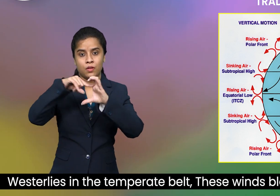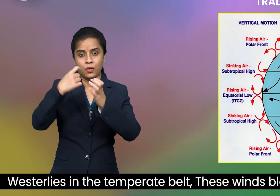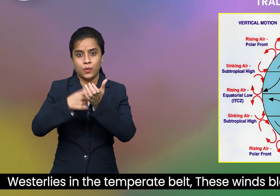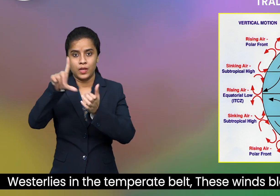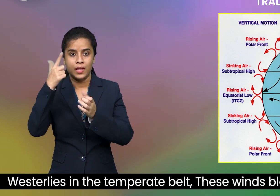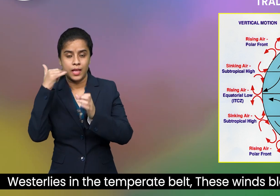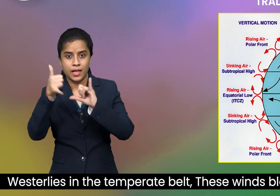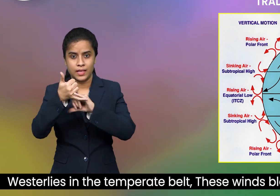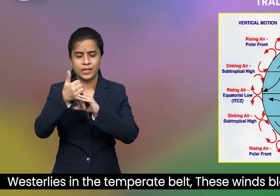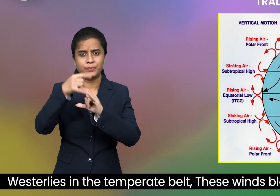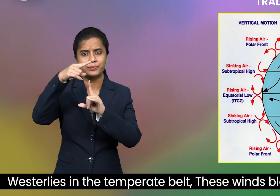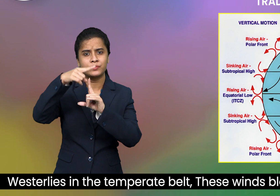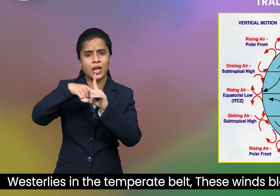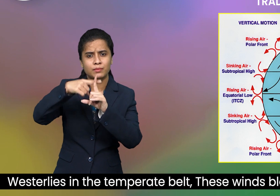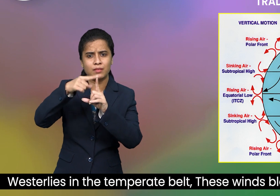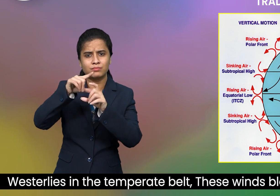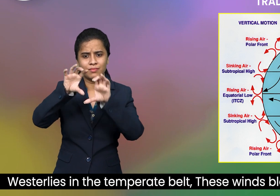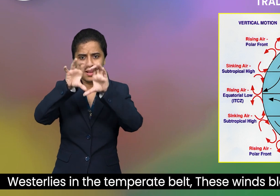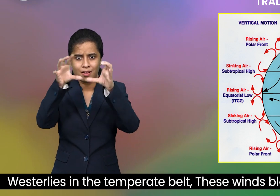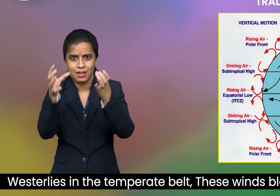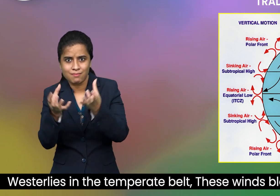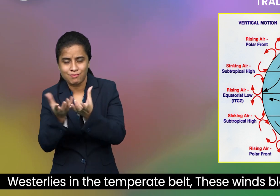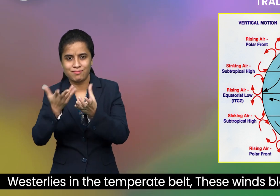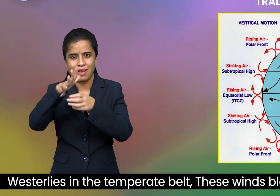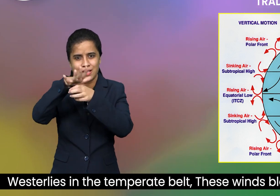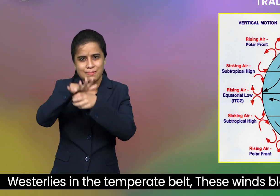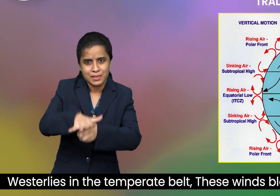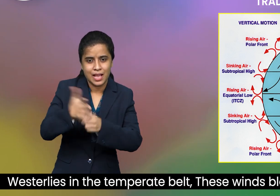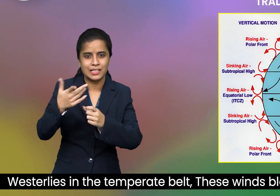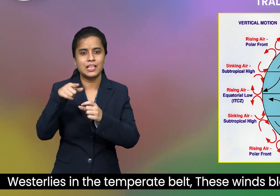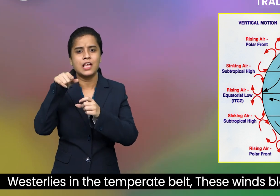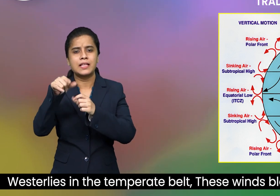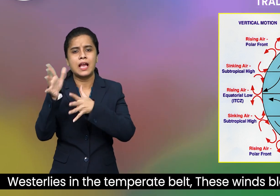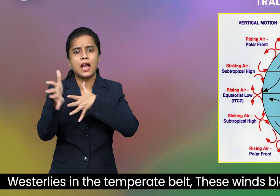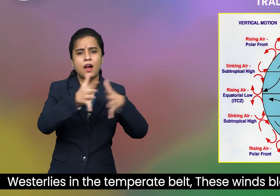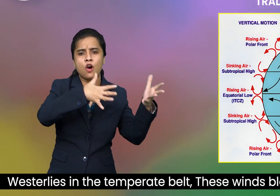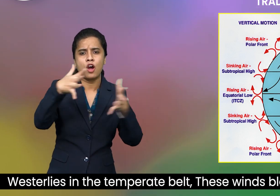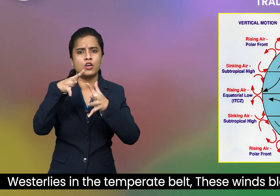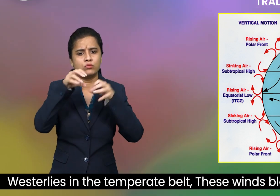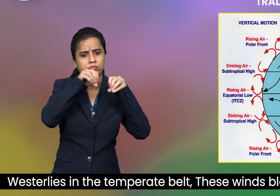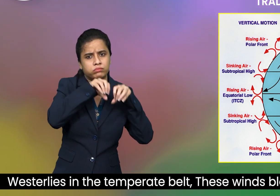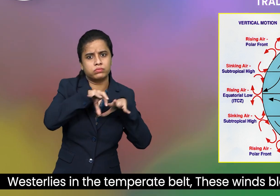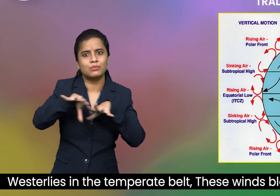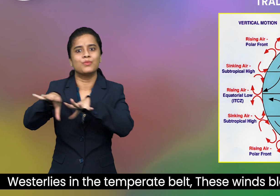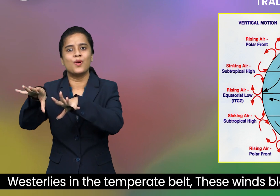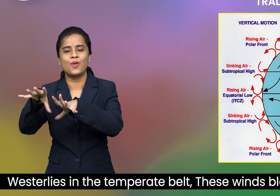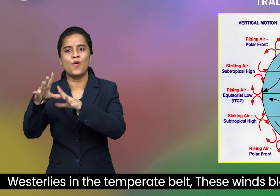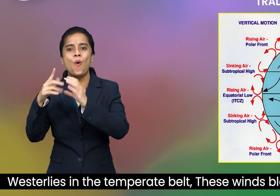Westerlies in the temperate belt. These winds blow from west to